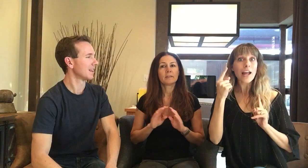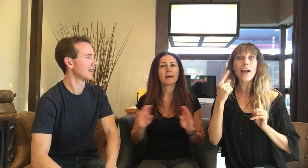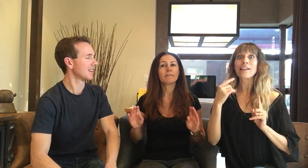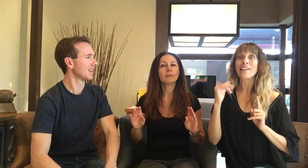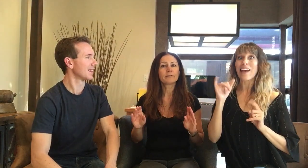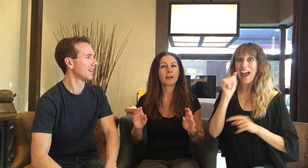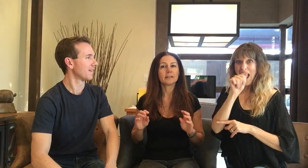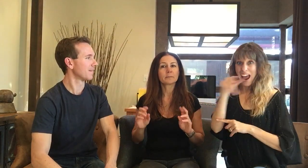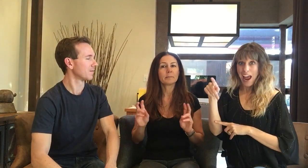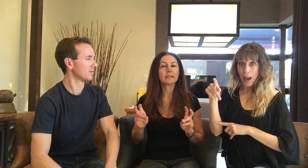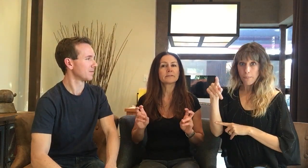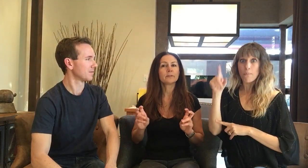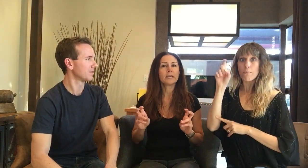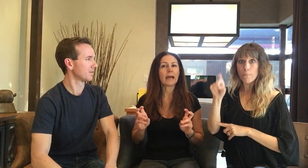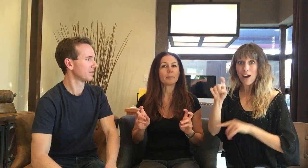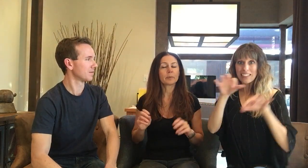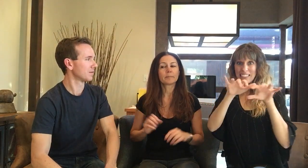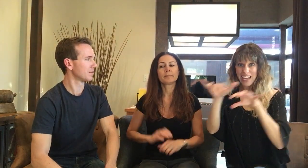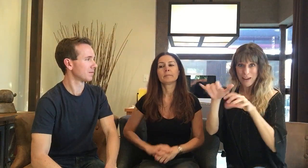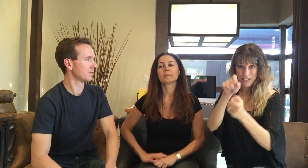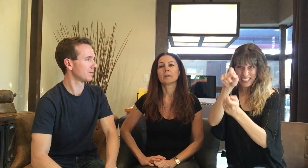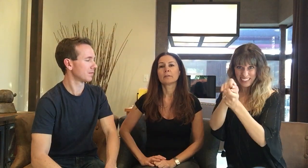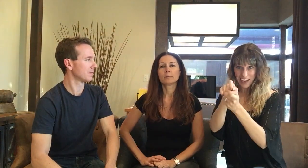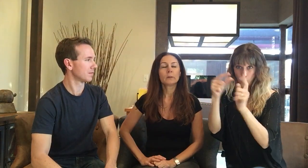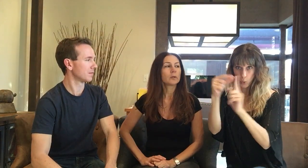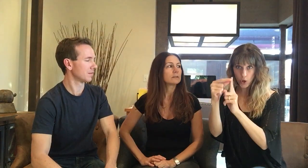That full phrase, Bites Foodie App. 3 words.